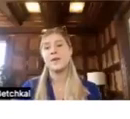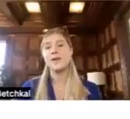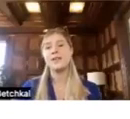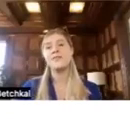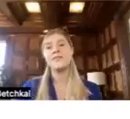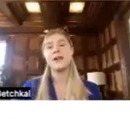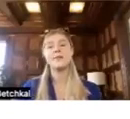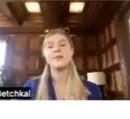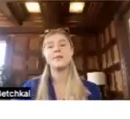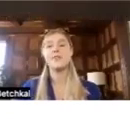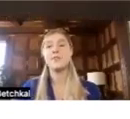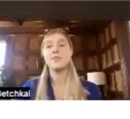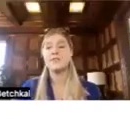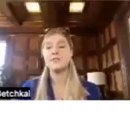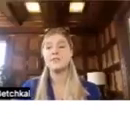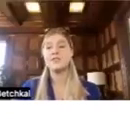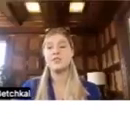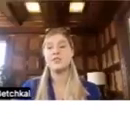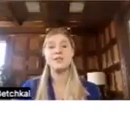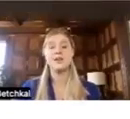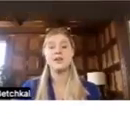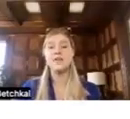It's the interpreter. We've lost the sound.